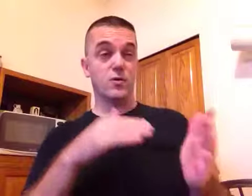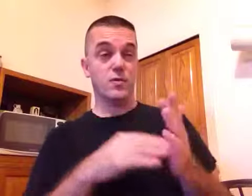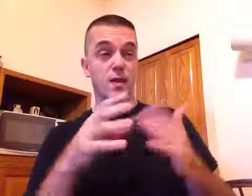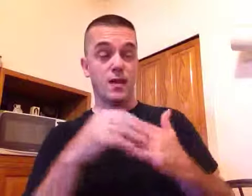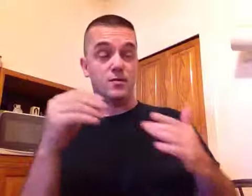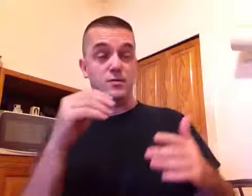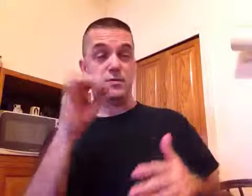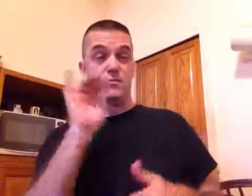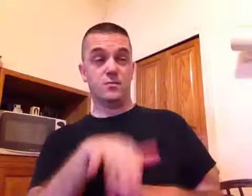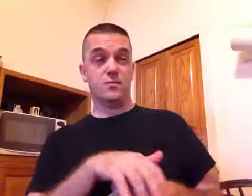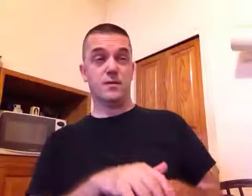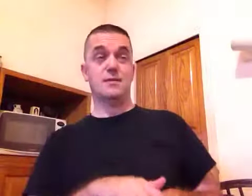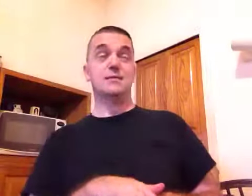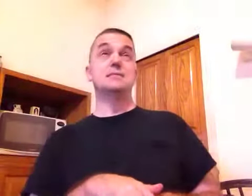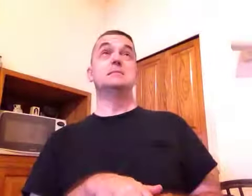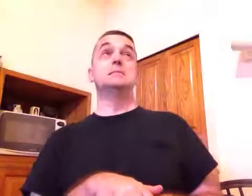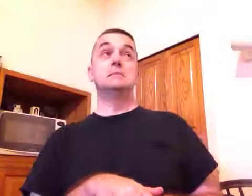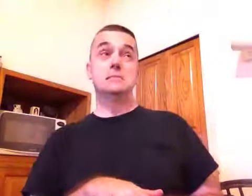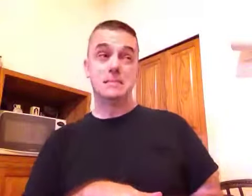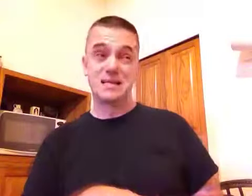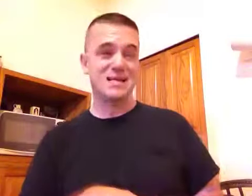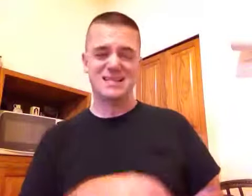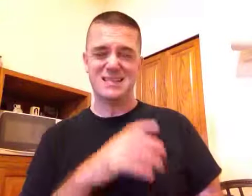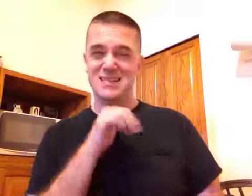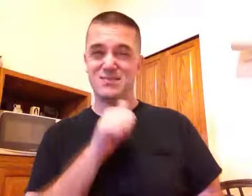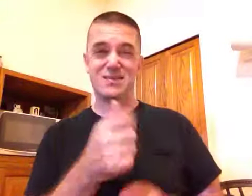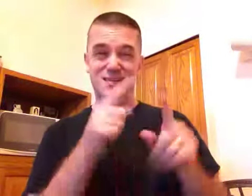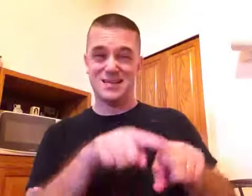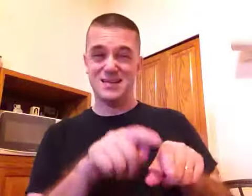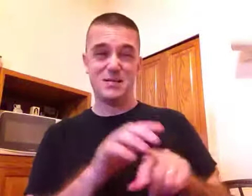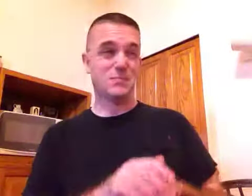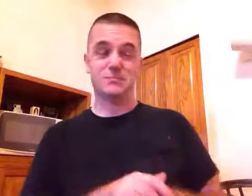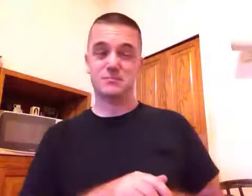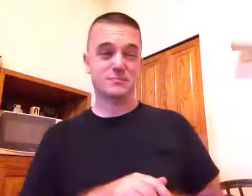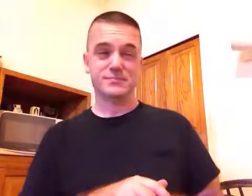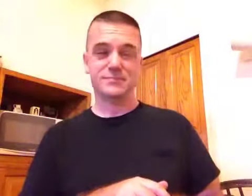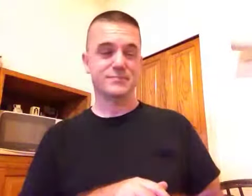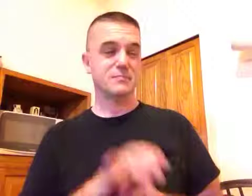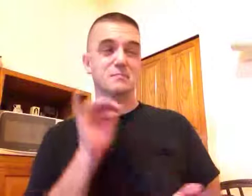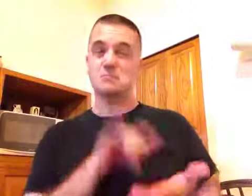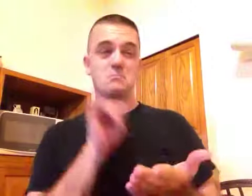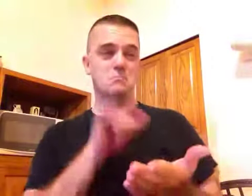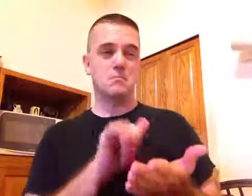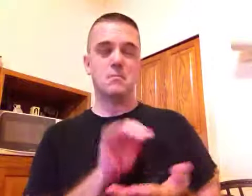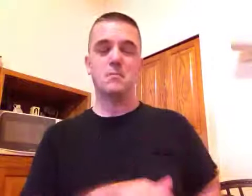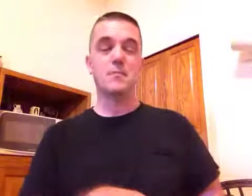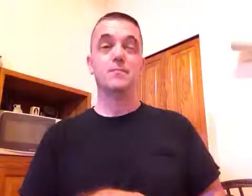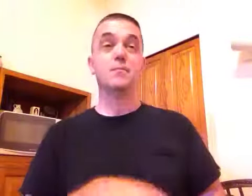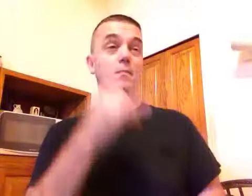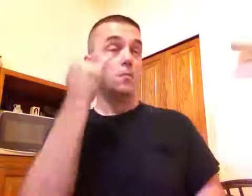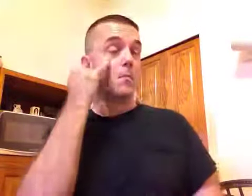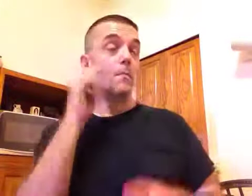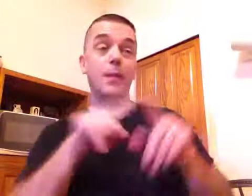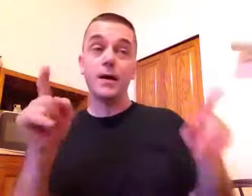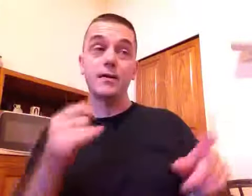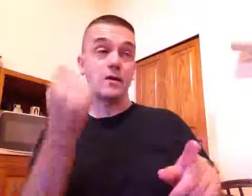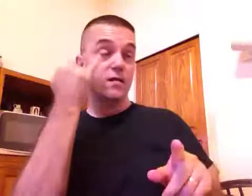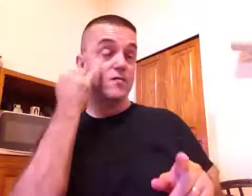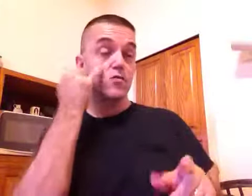is, I just don't think it's going to happen. Now, I would consider this if you wanted to. I would